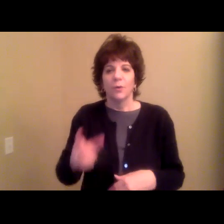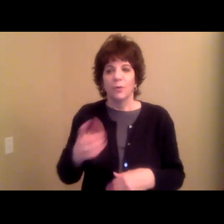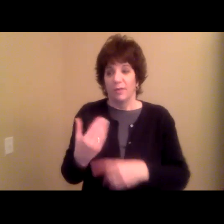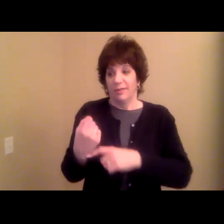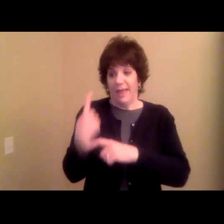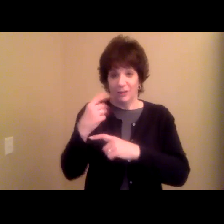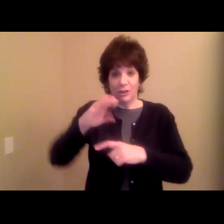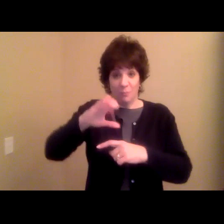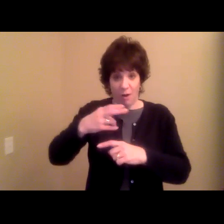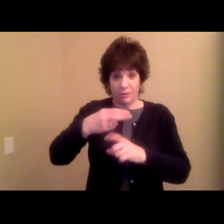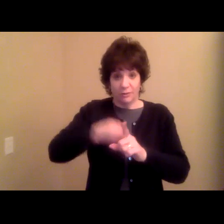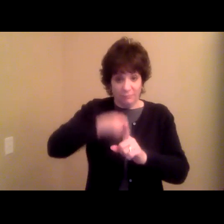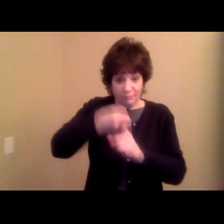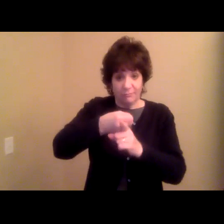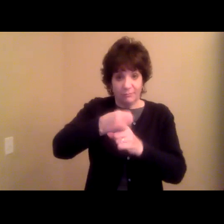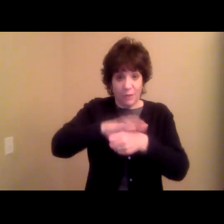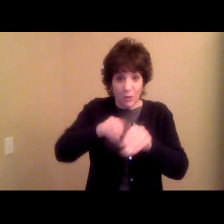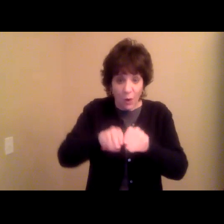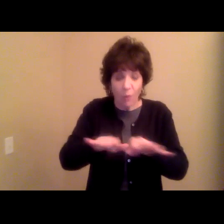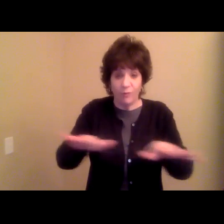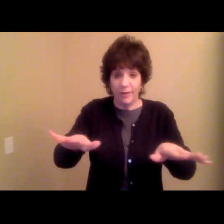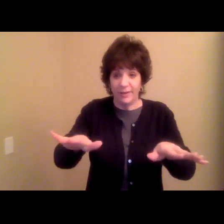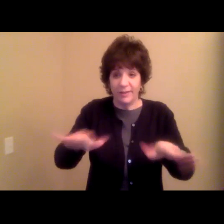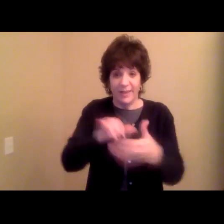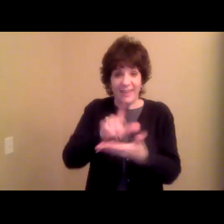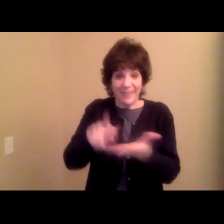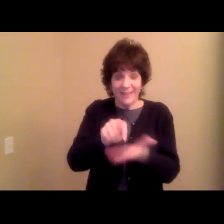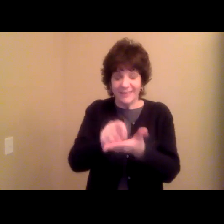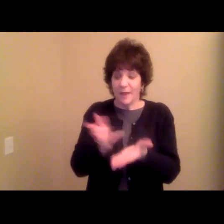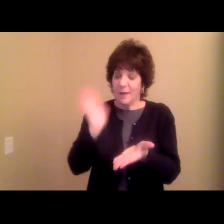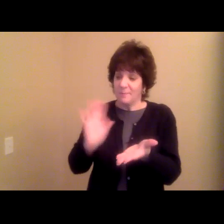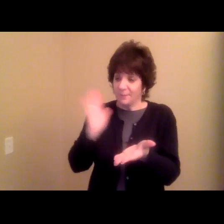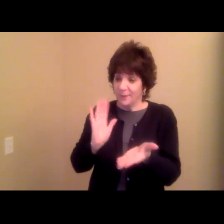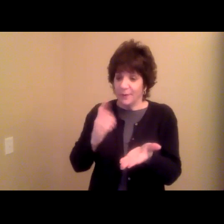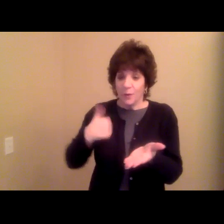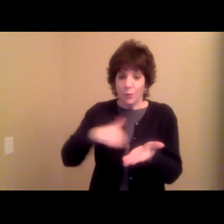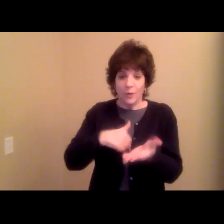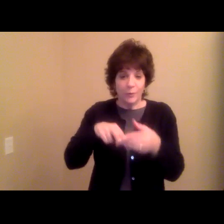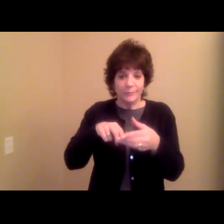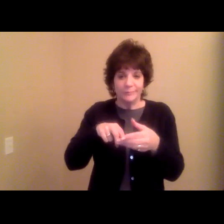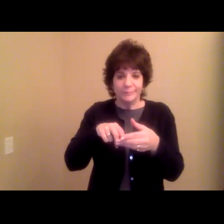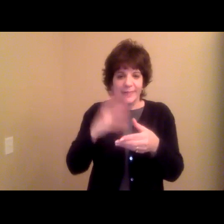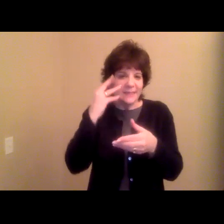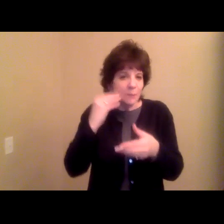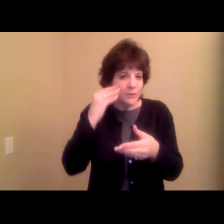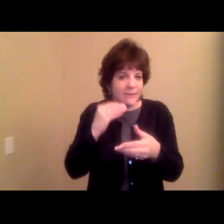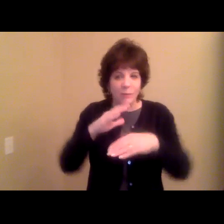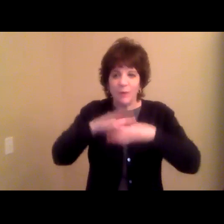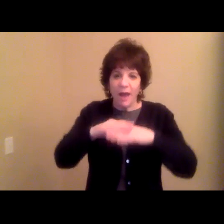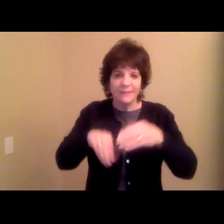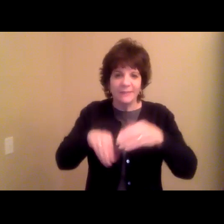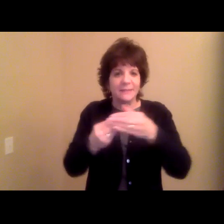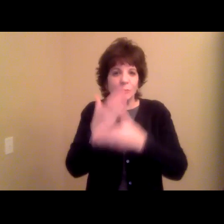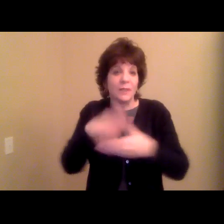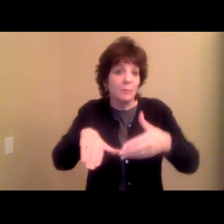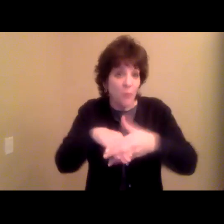us in March, we were just at spring break, and